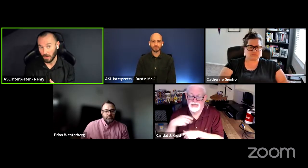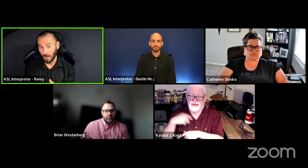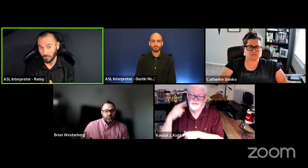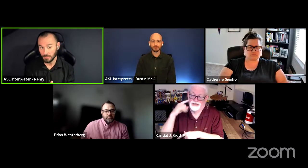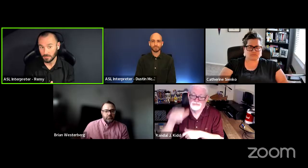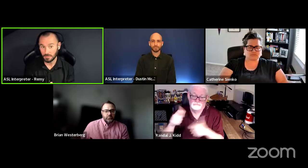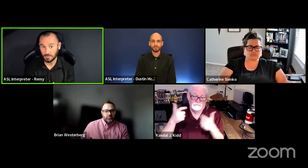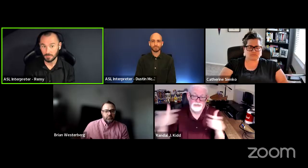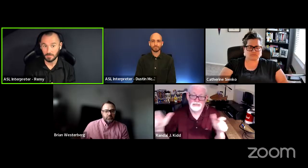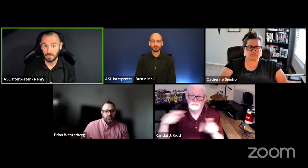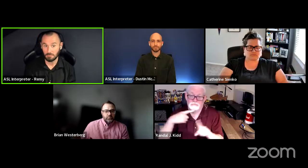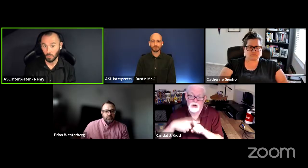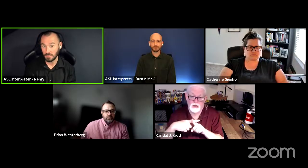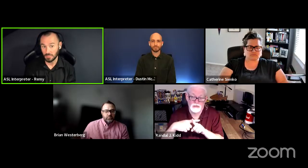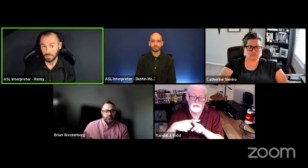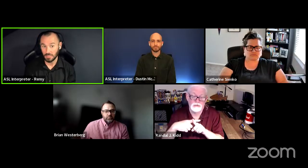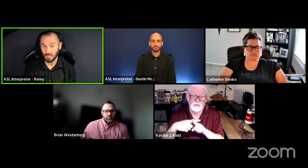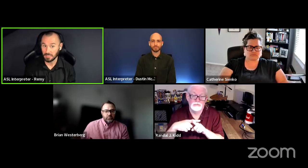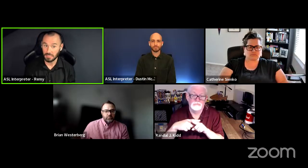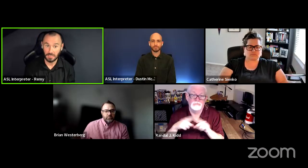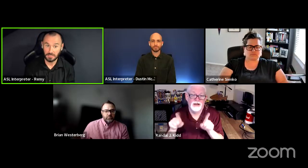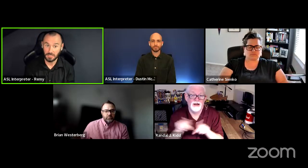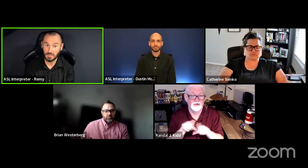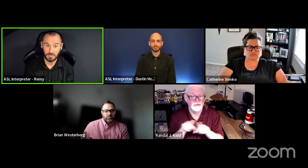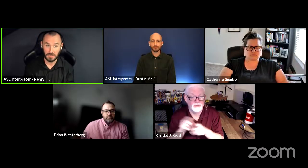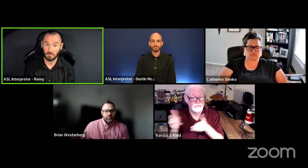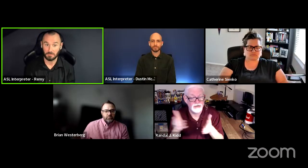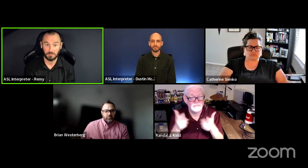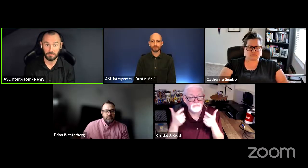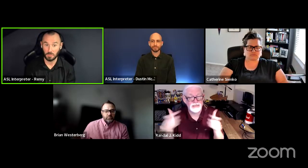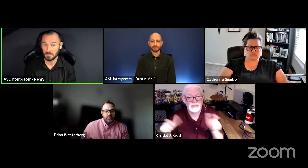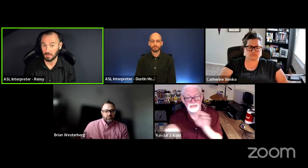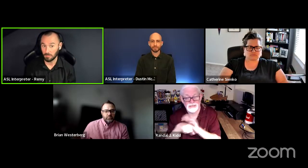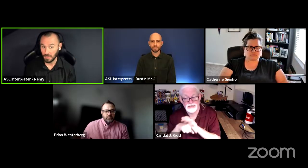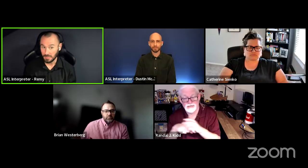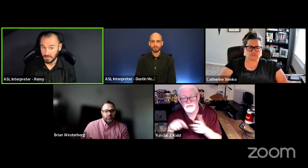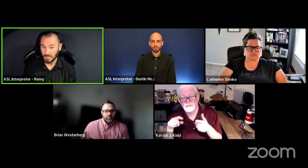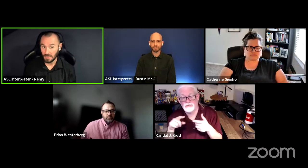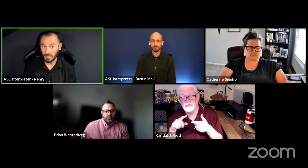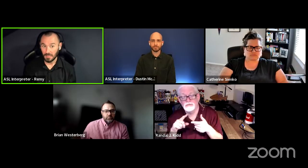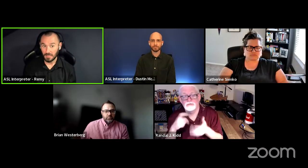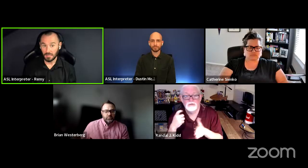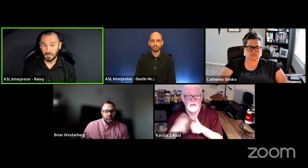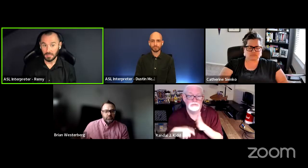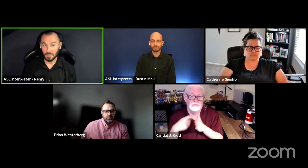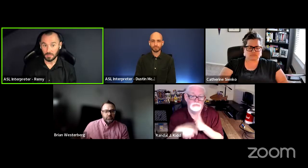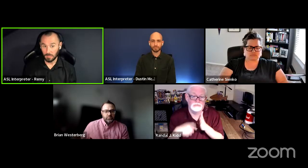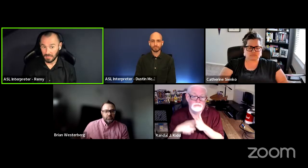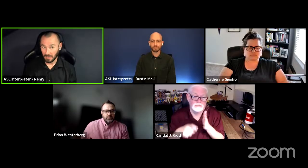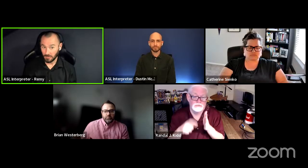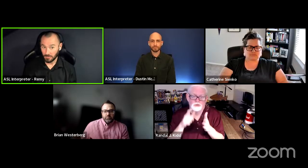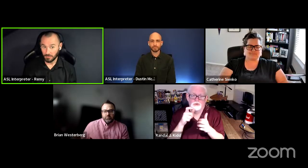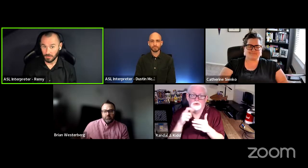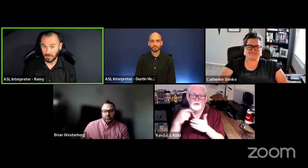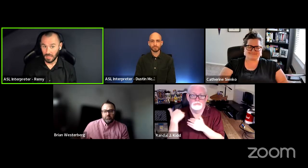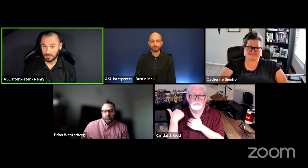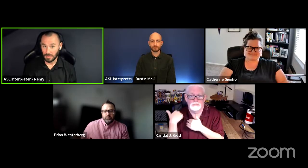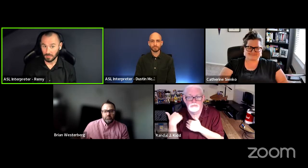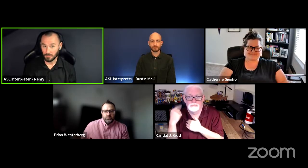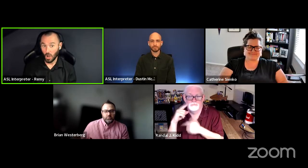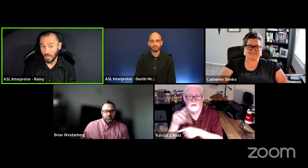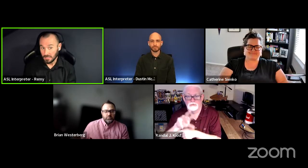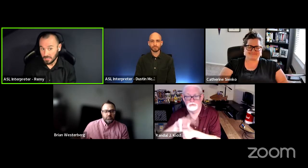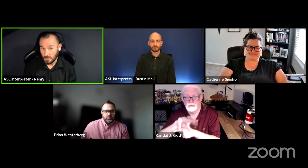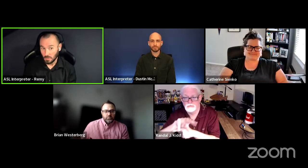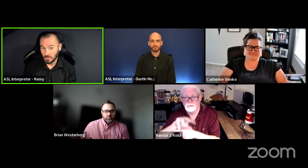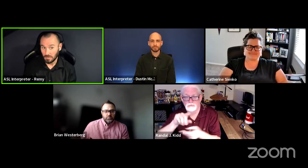more of a crowd and more attention to ACDHH, which I would view as a big plus. Could be a big negative in the